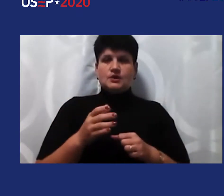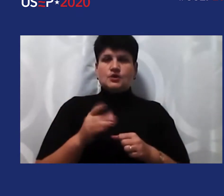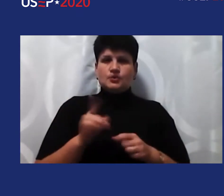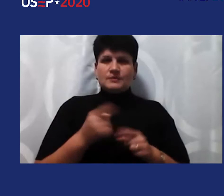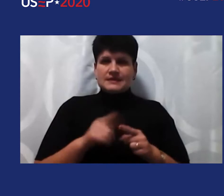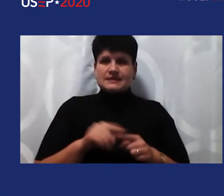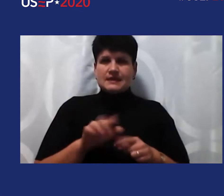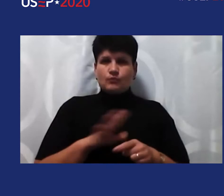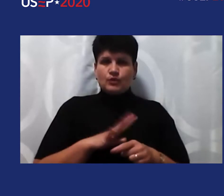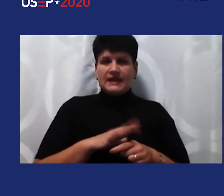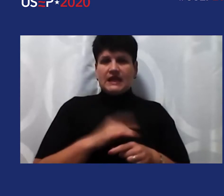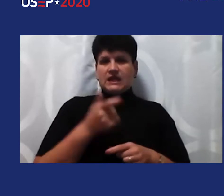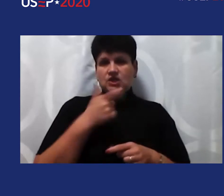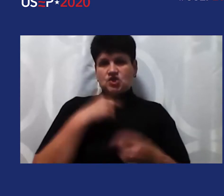but